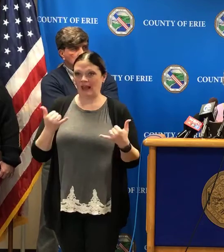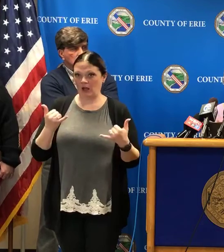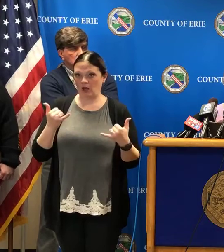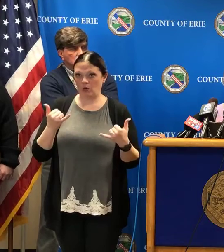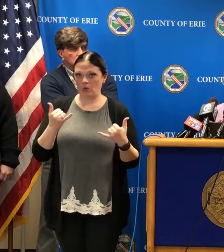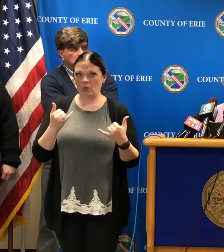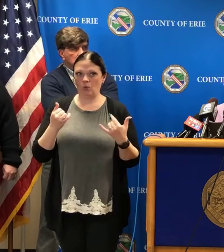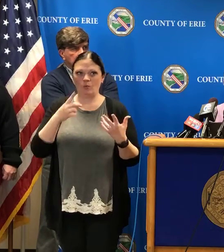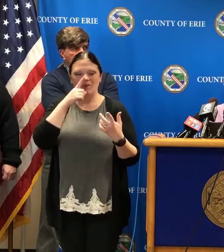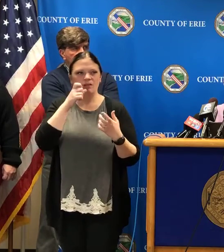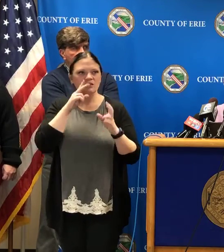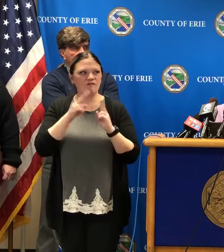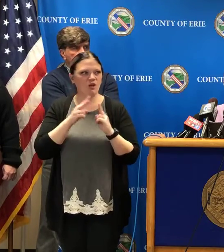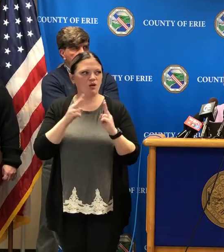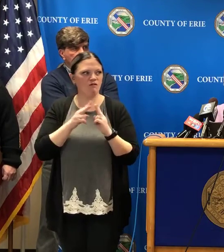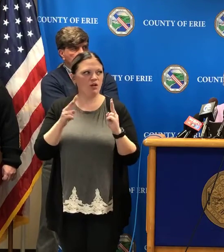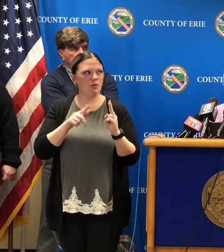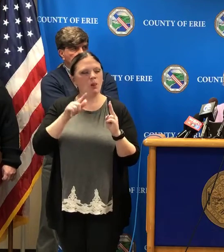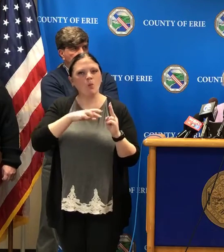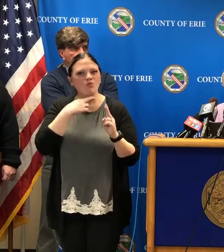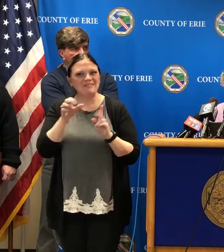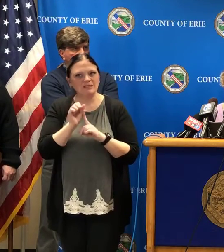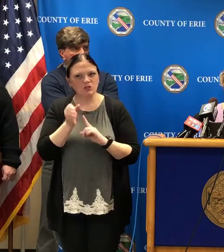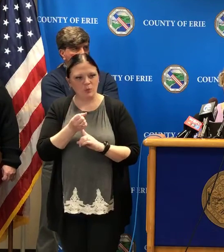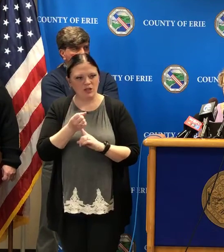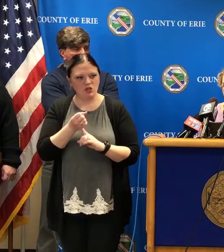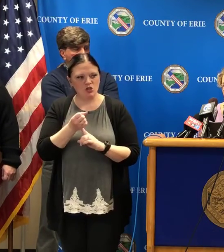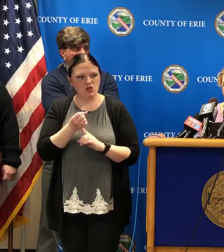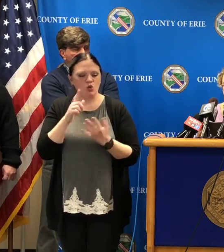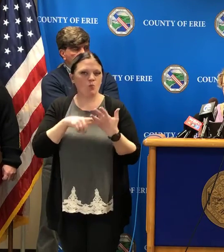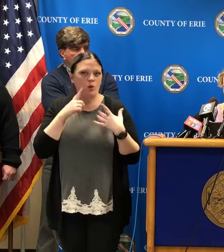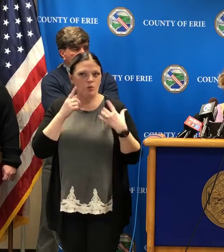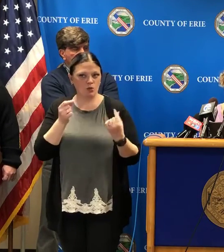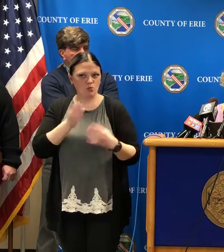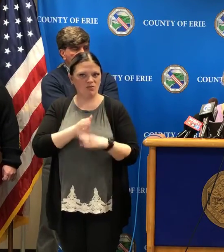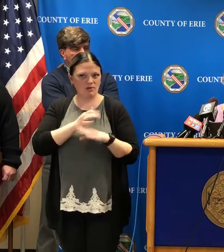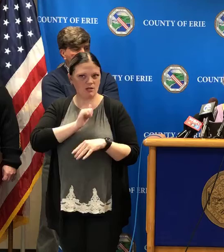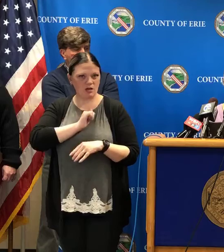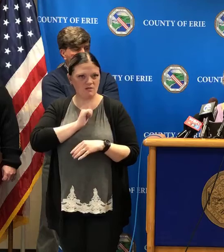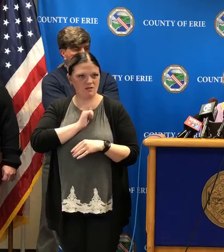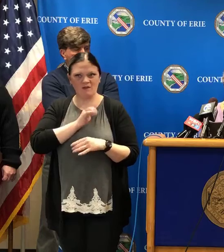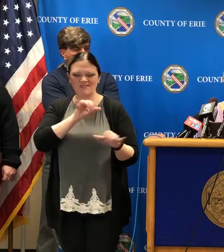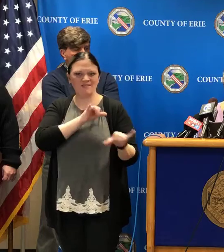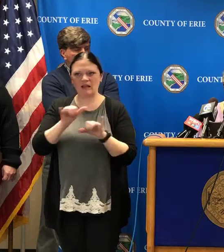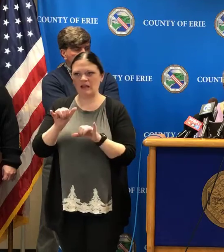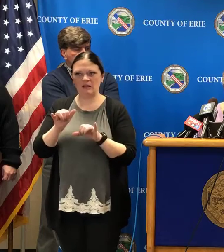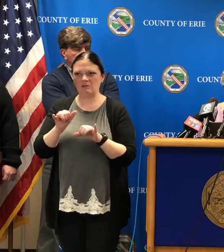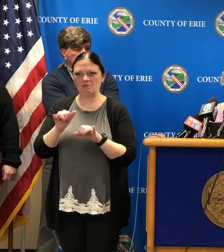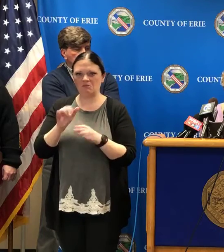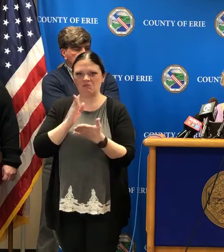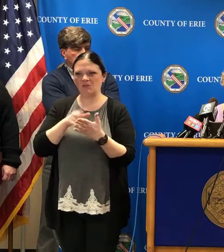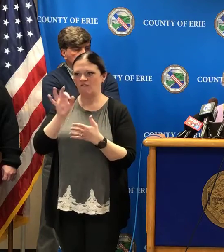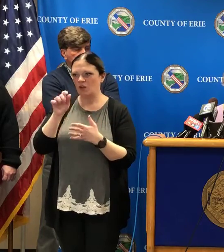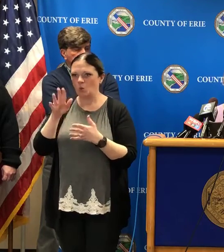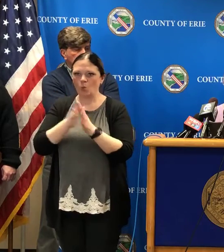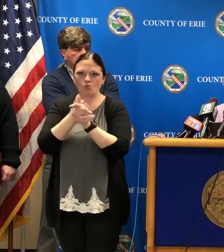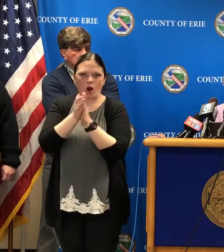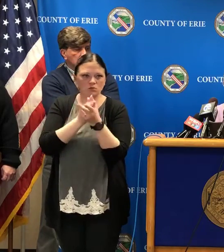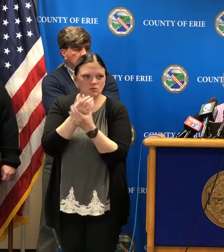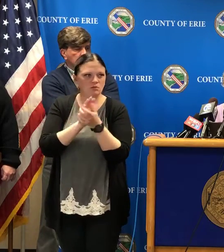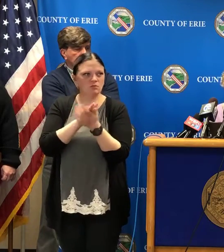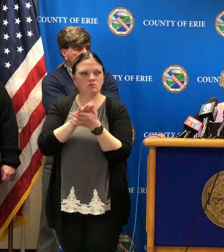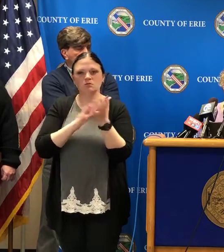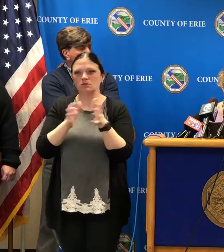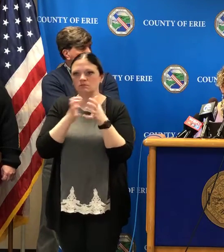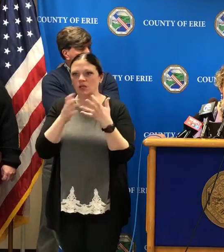and right now, since it's a very low-risk situation, there are things that we would do to protect ourselves against the flu. So wash our hands as much as we